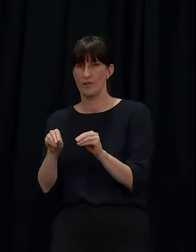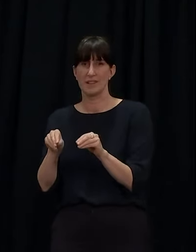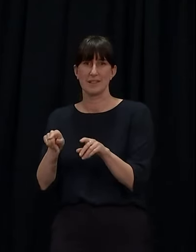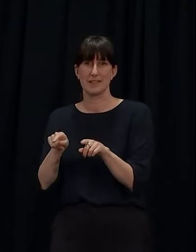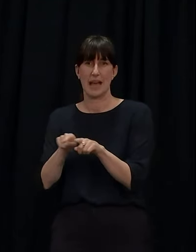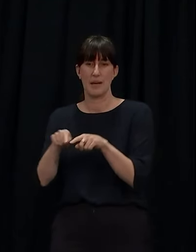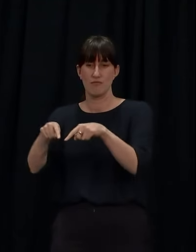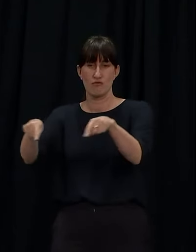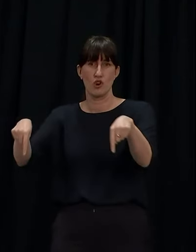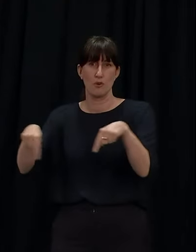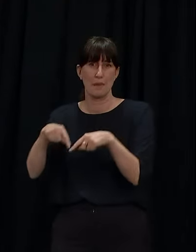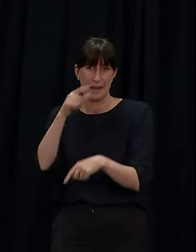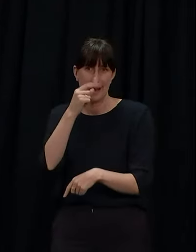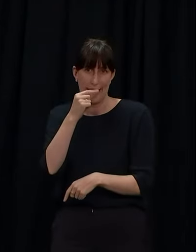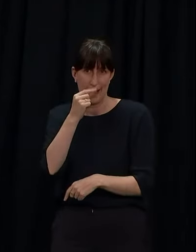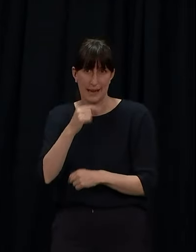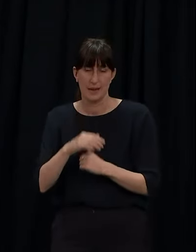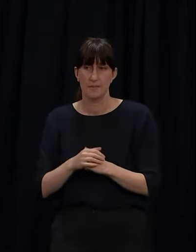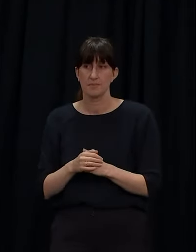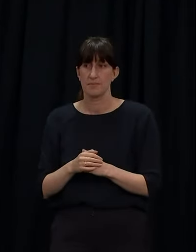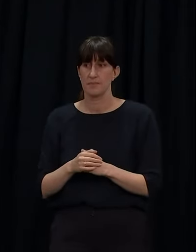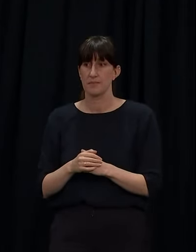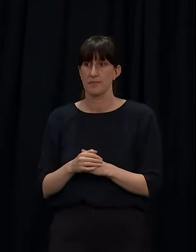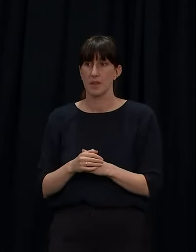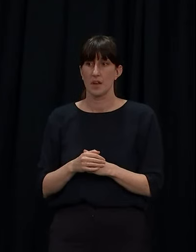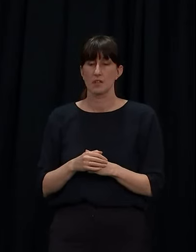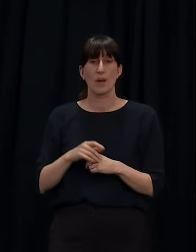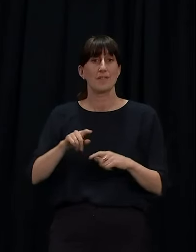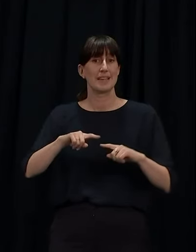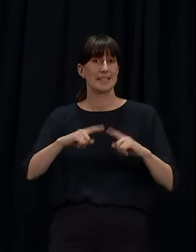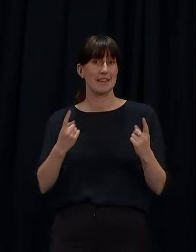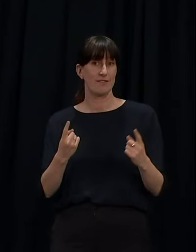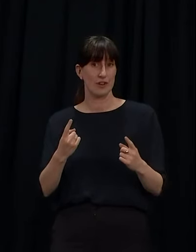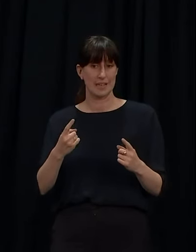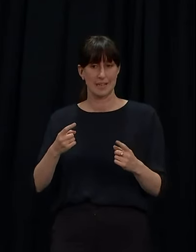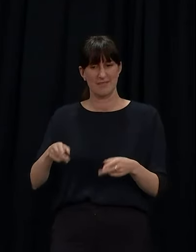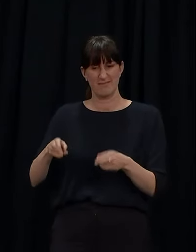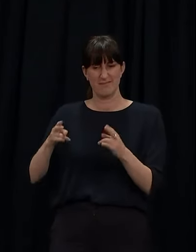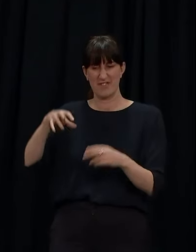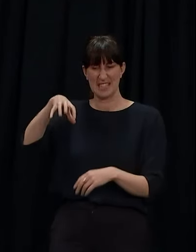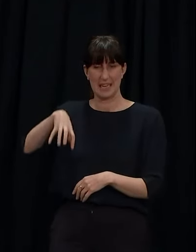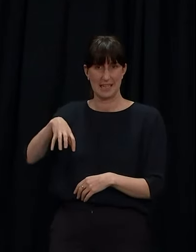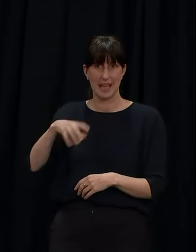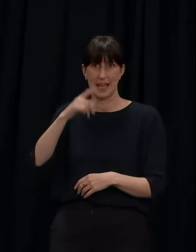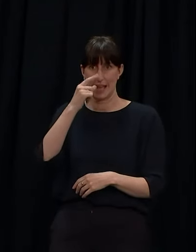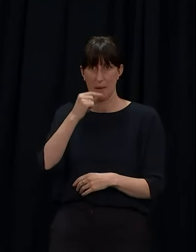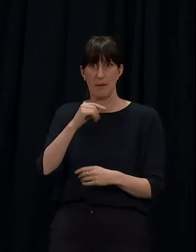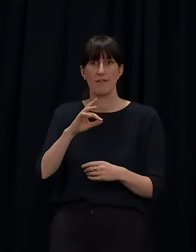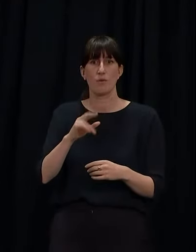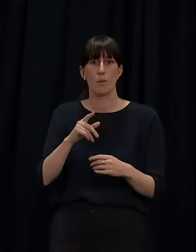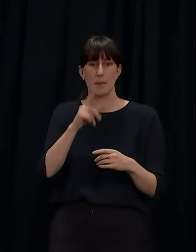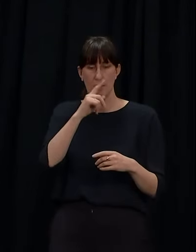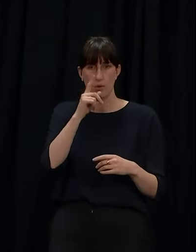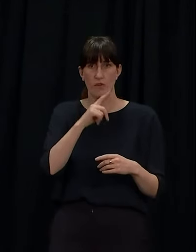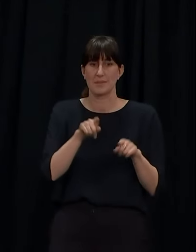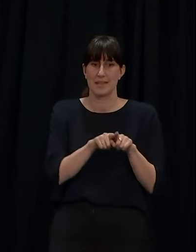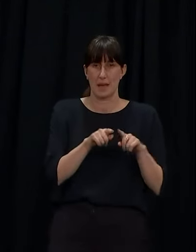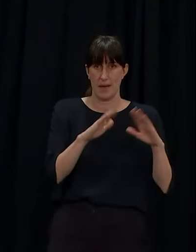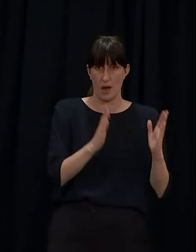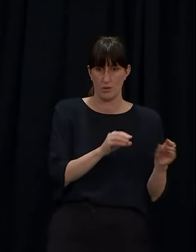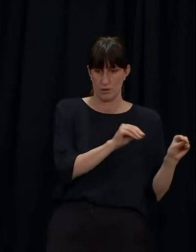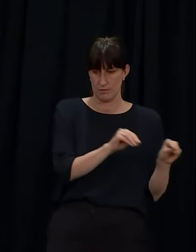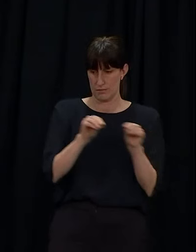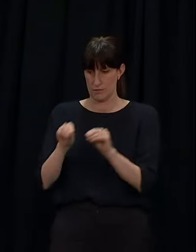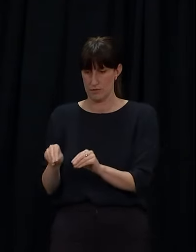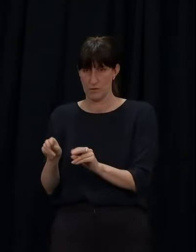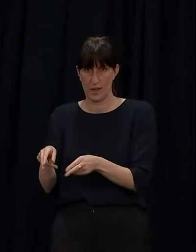facility that was brought on to house household contacts in order to separate them. We're also bringing on another facility that will come